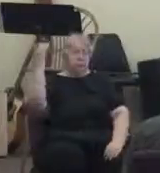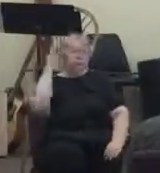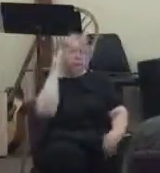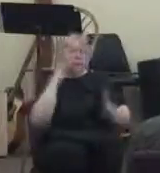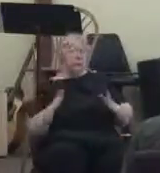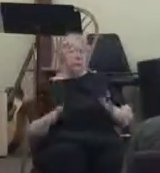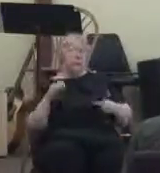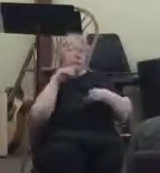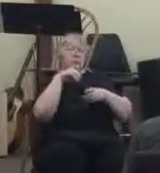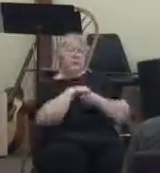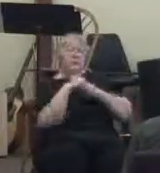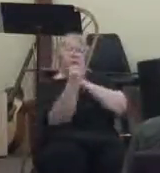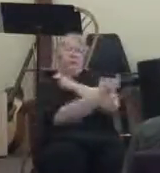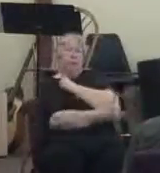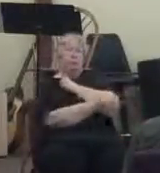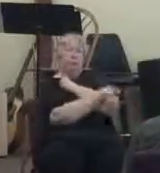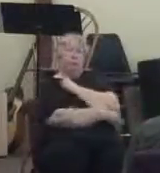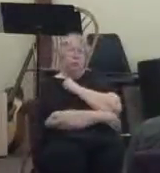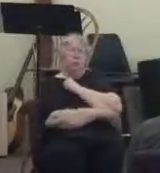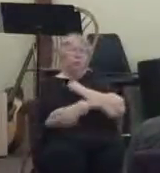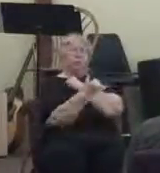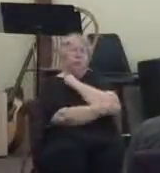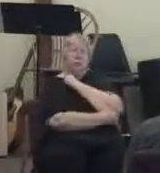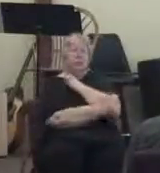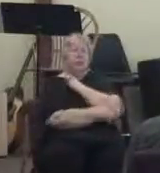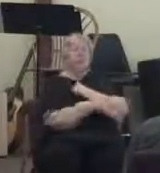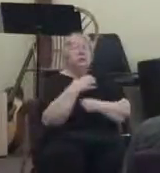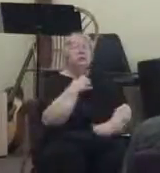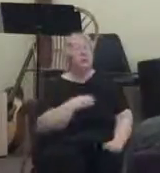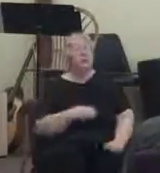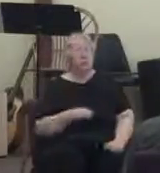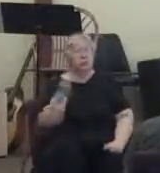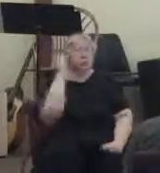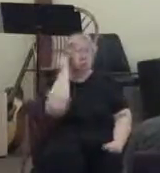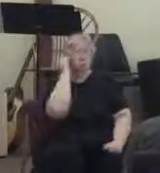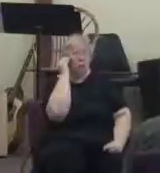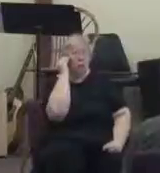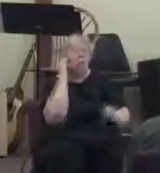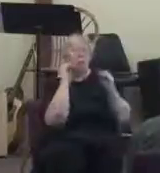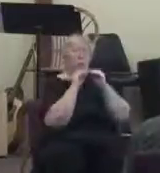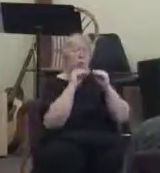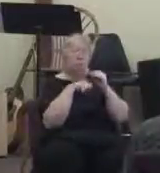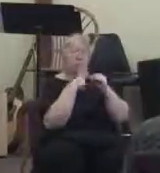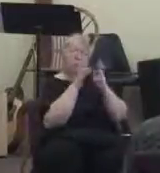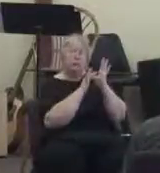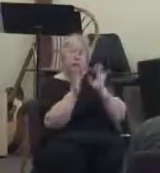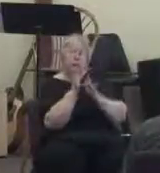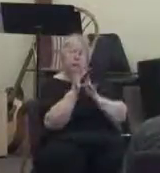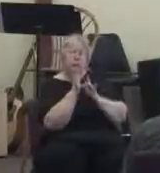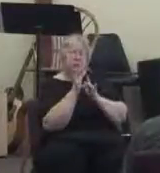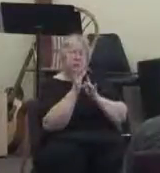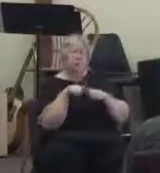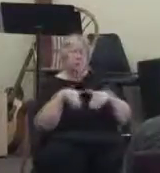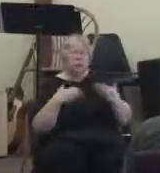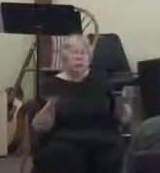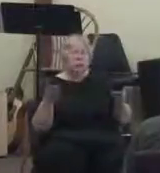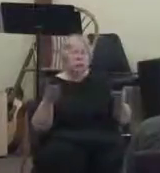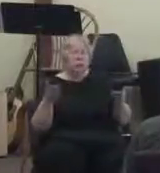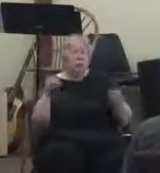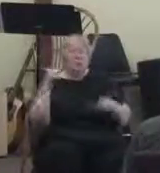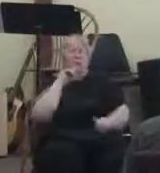country and craving to know Jesus, craving to know more about Jesus so you could not have it for yourself but for